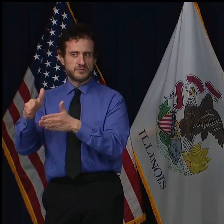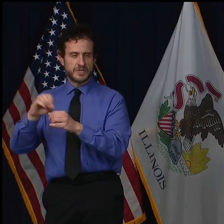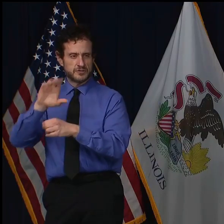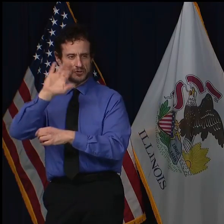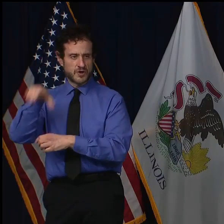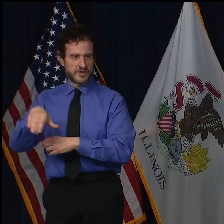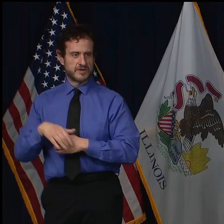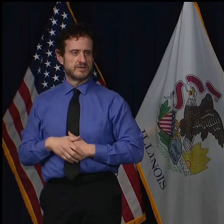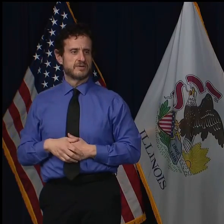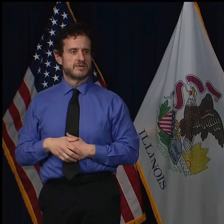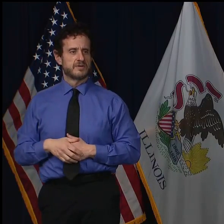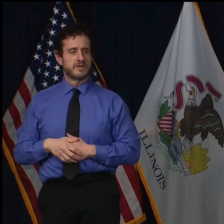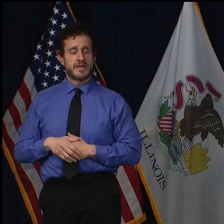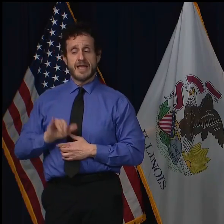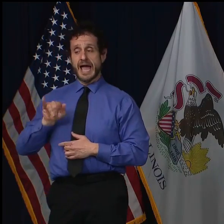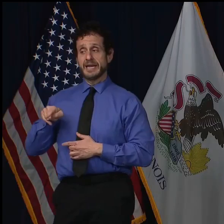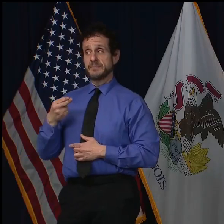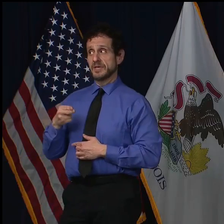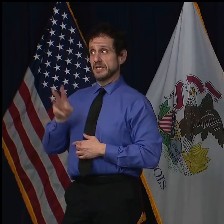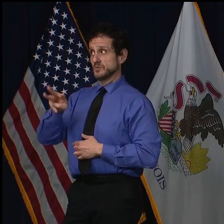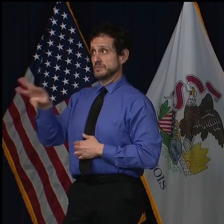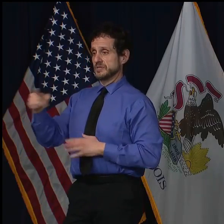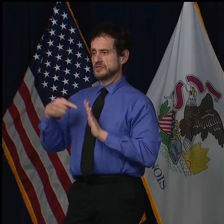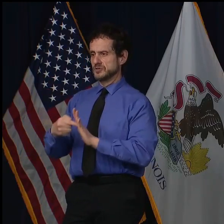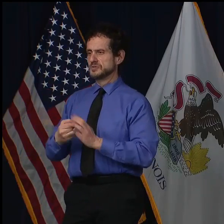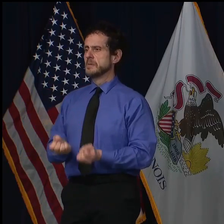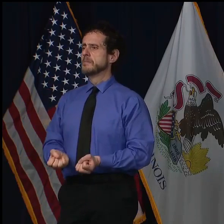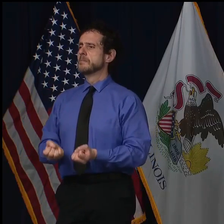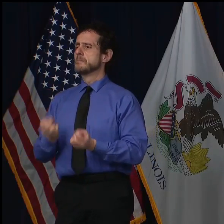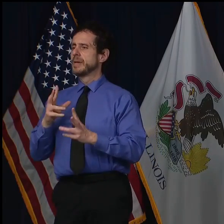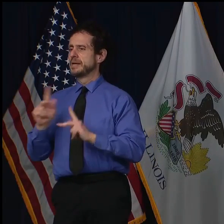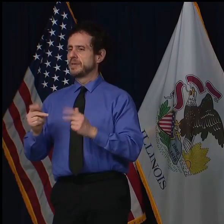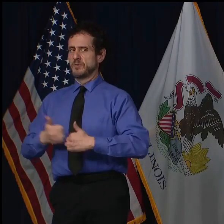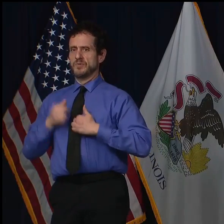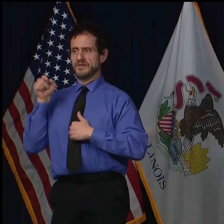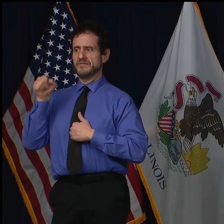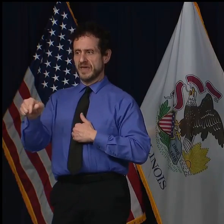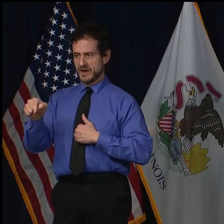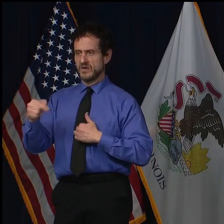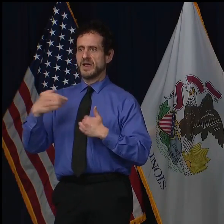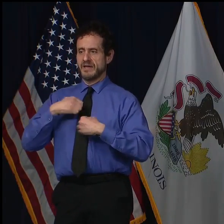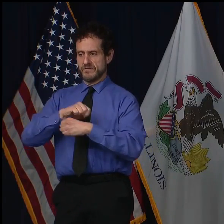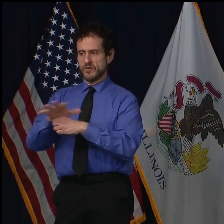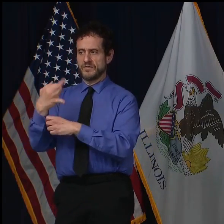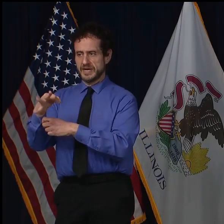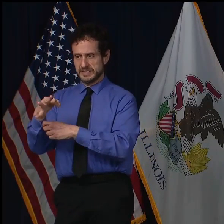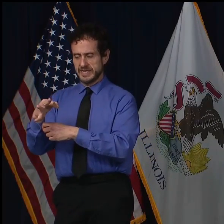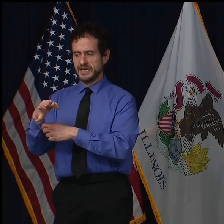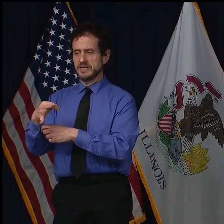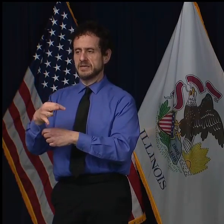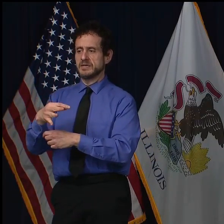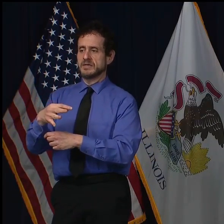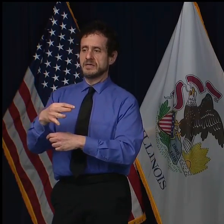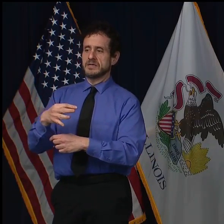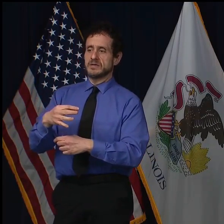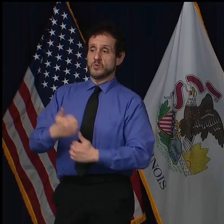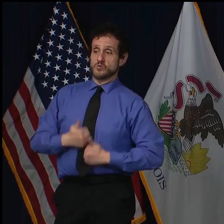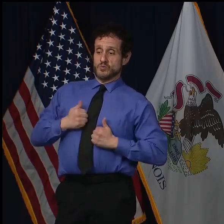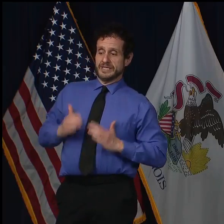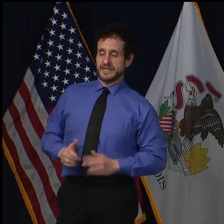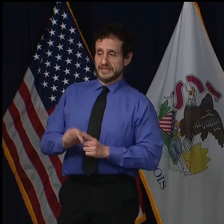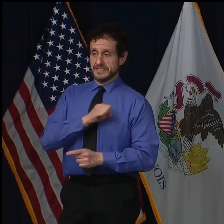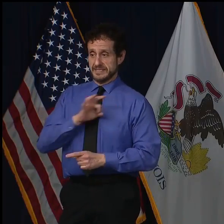Terry, CBS 2. The IDPH's website shows a high number of infected residents and staff, nearly 90. Family members claim investigators